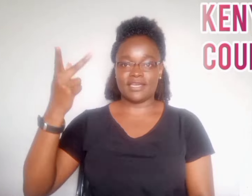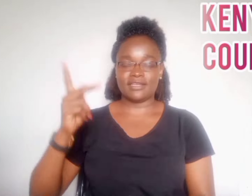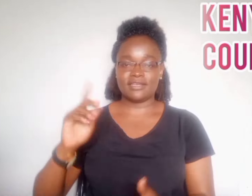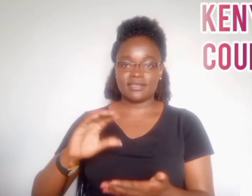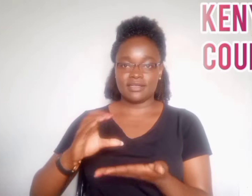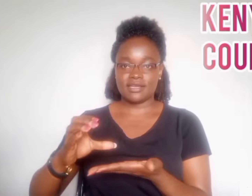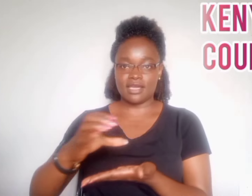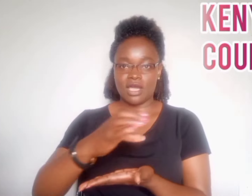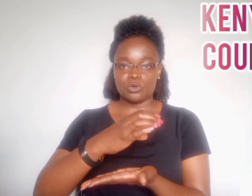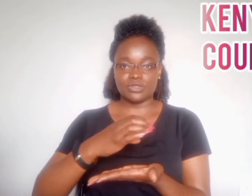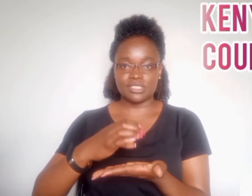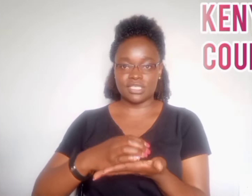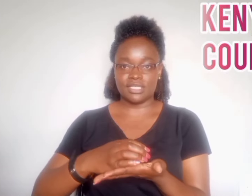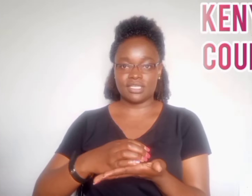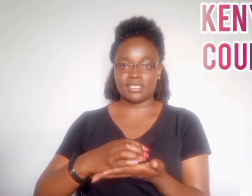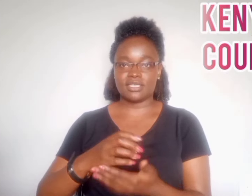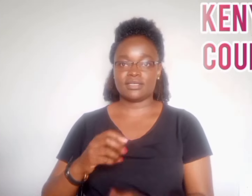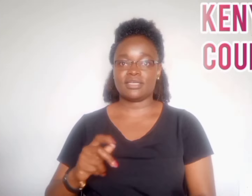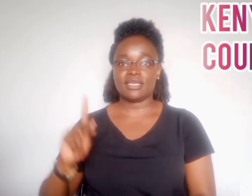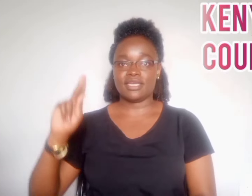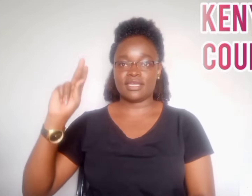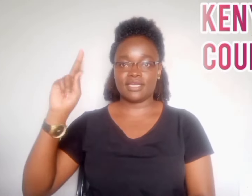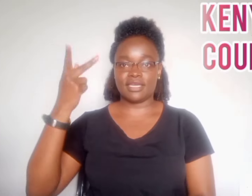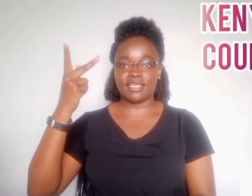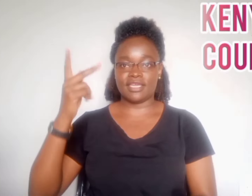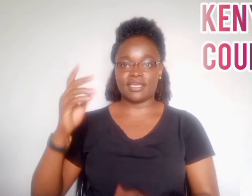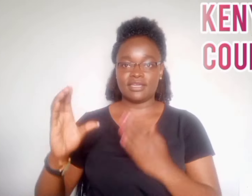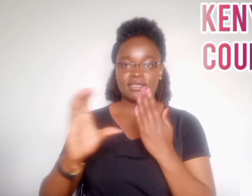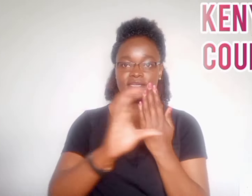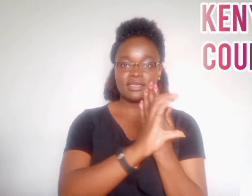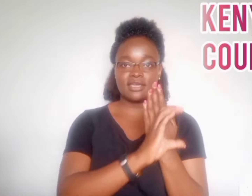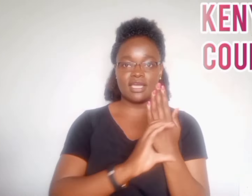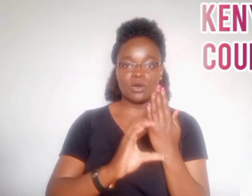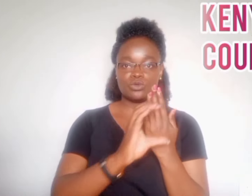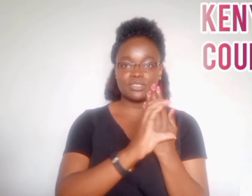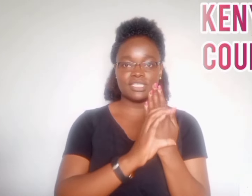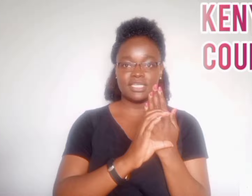Kenyan. County. Kenyan. County.